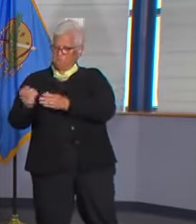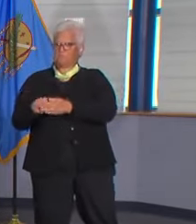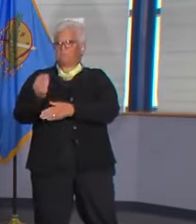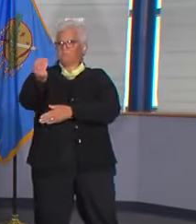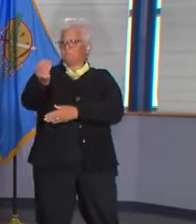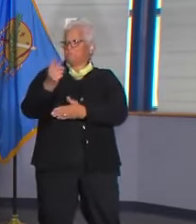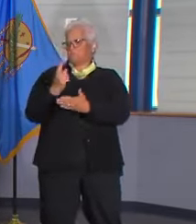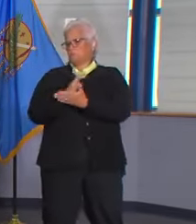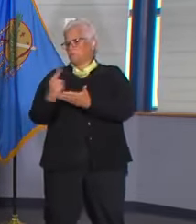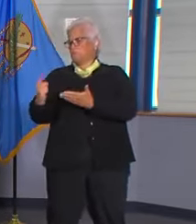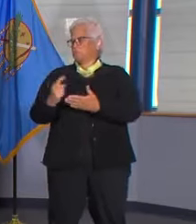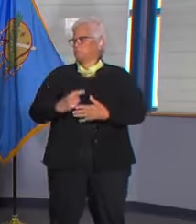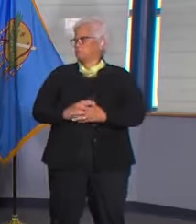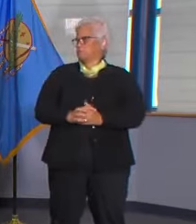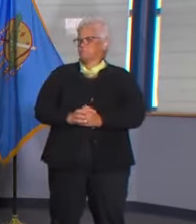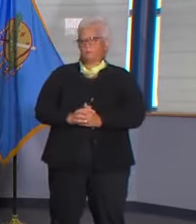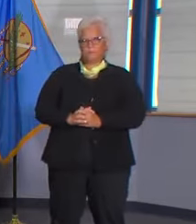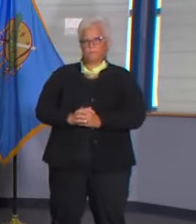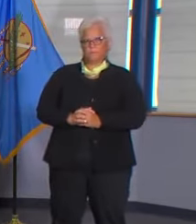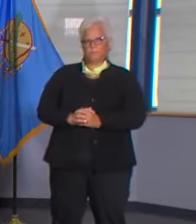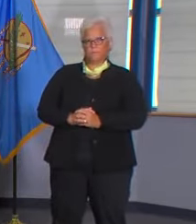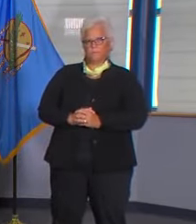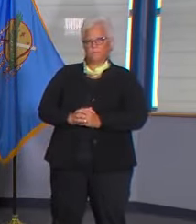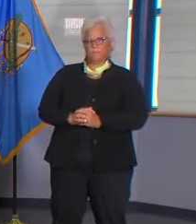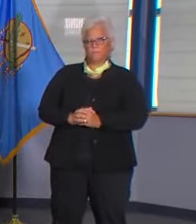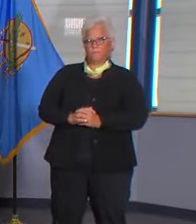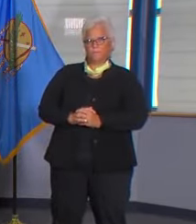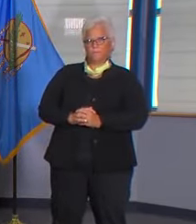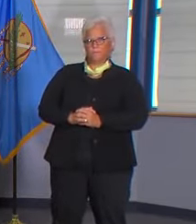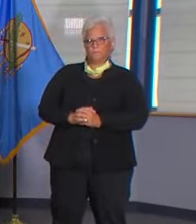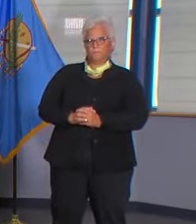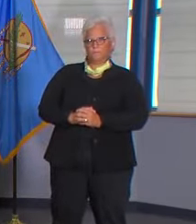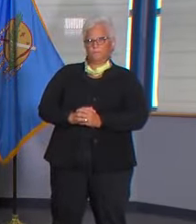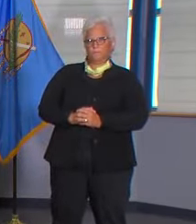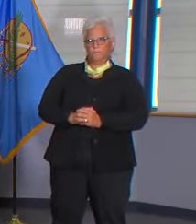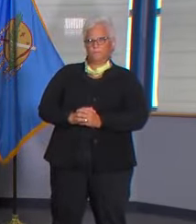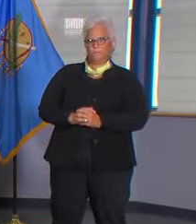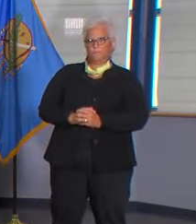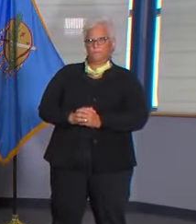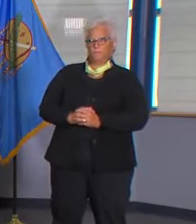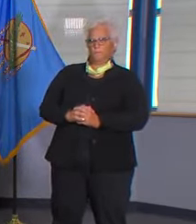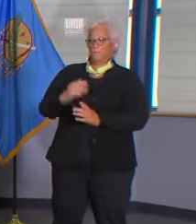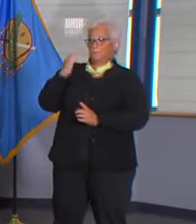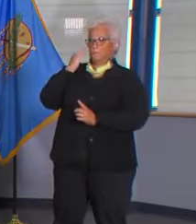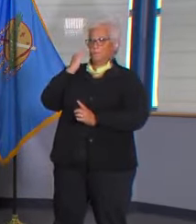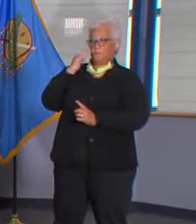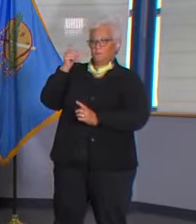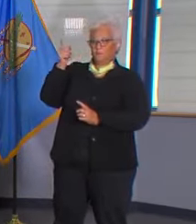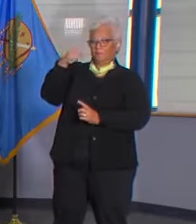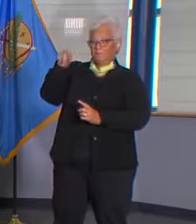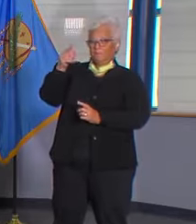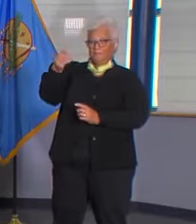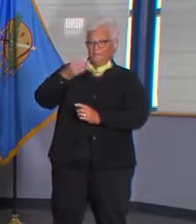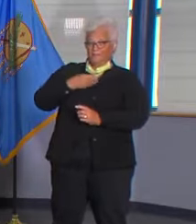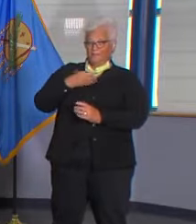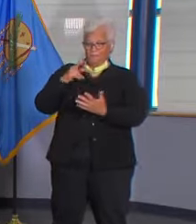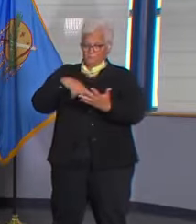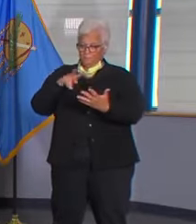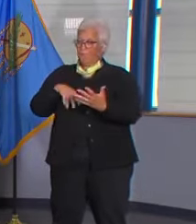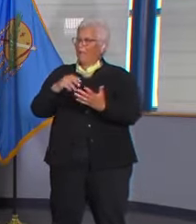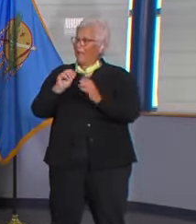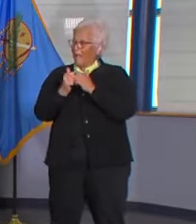this, you decide what you want to do as far as keeping people safe. You develop a template and then you just follow the guidelines, and pretty